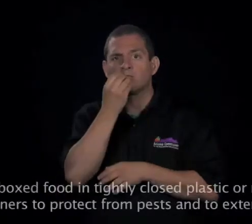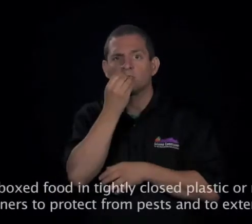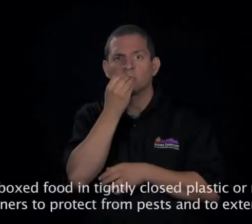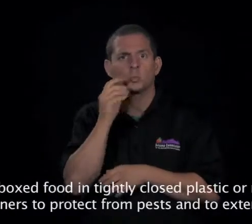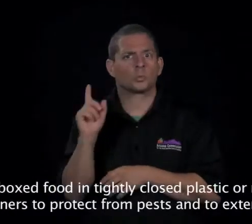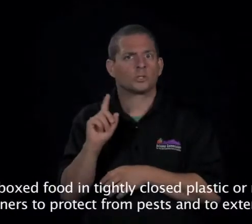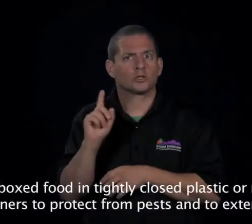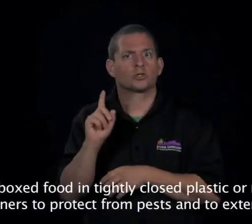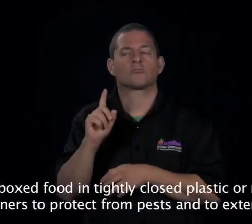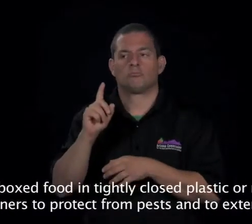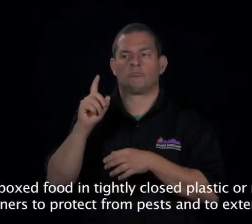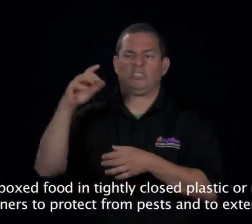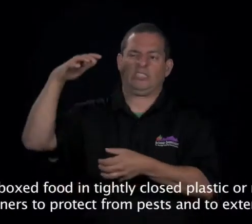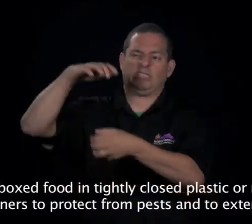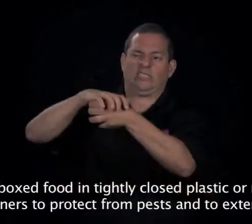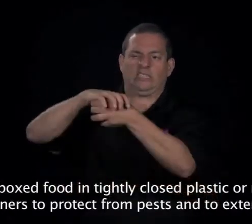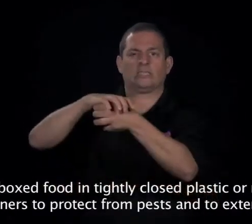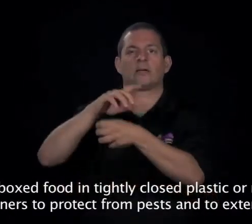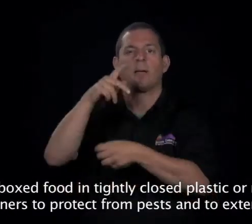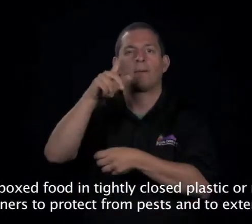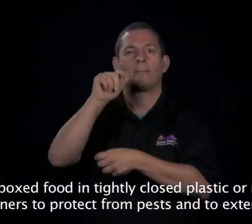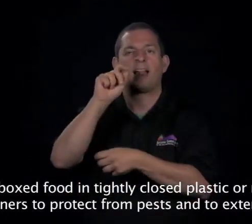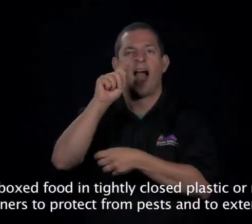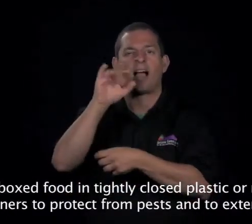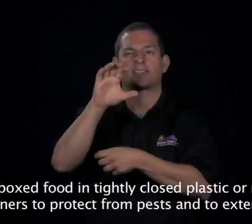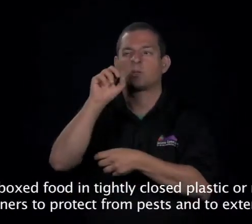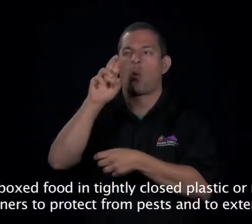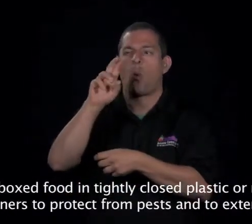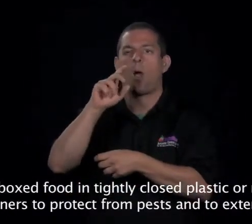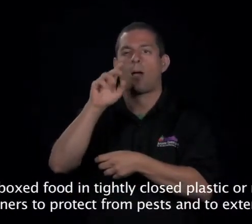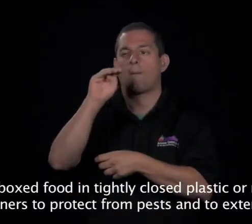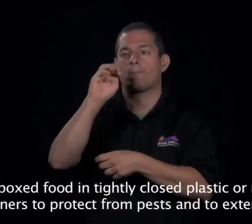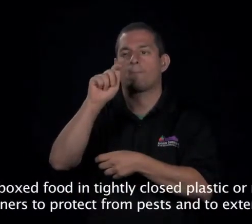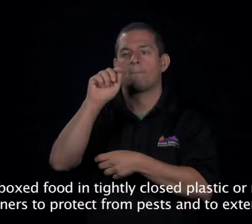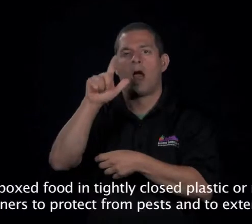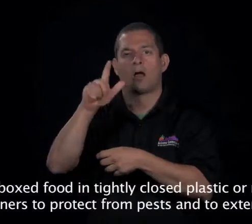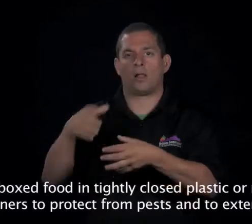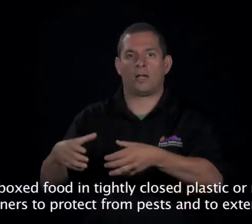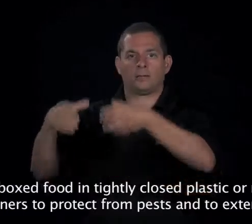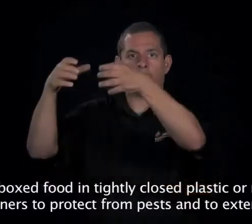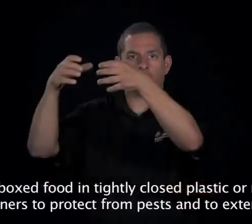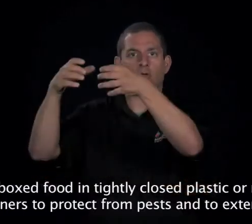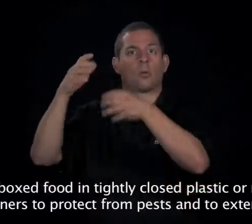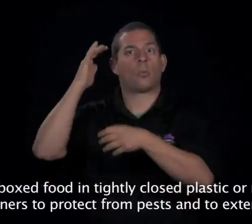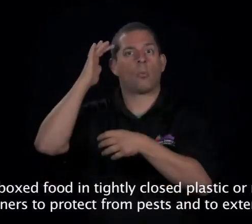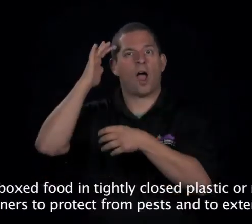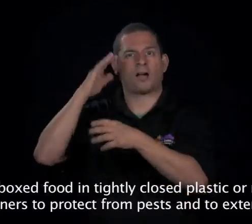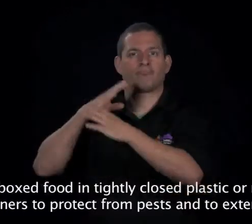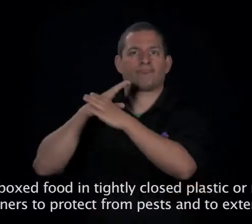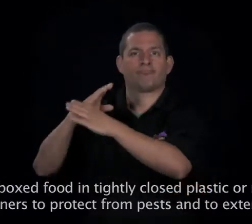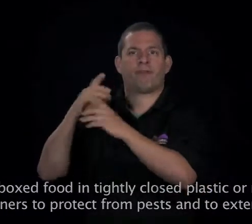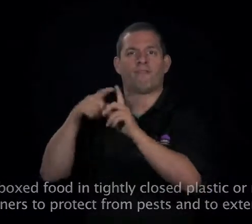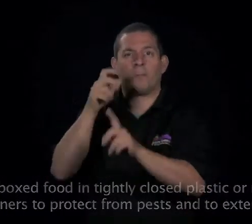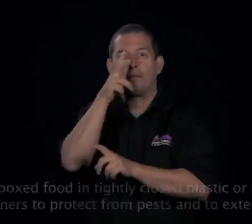Store boxed food in tightly closed plastic or metal containers to protect them from pests and to extend its shelf life.